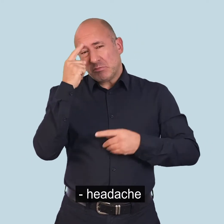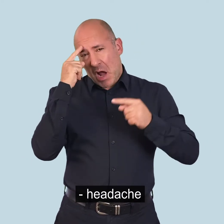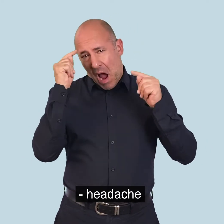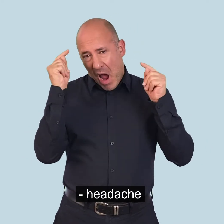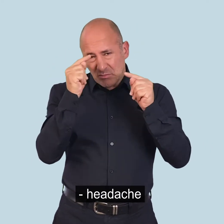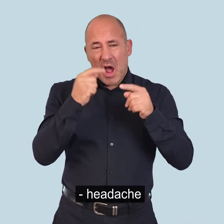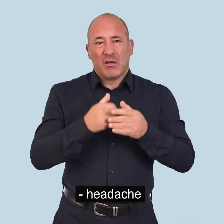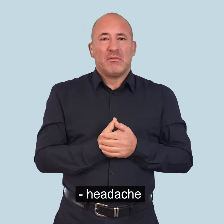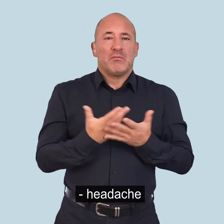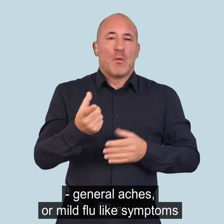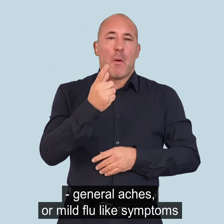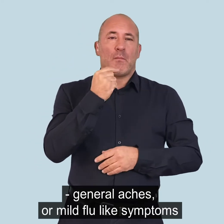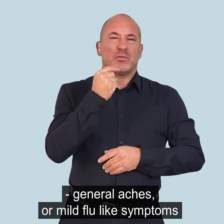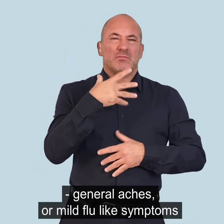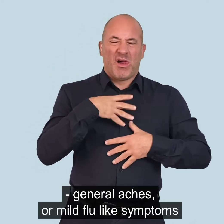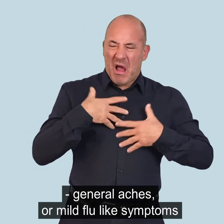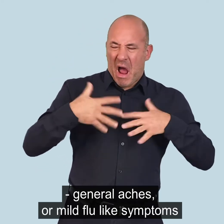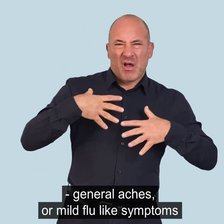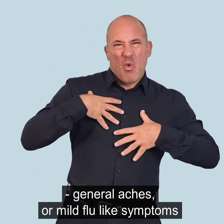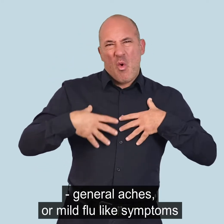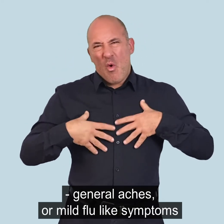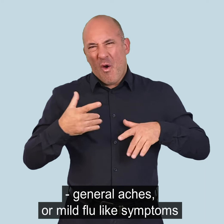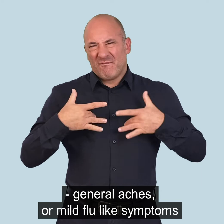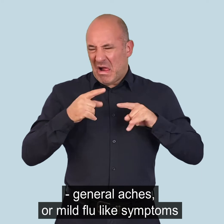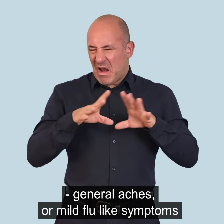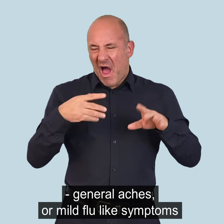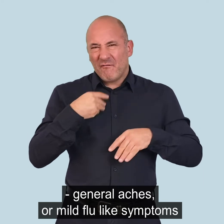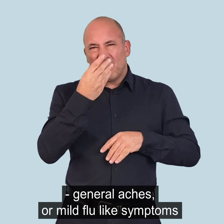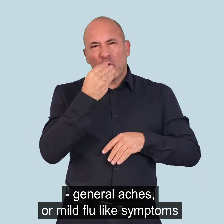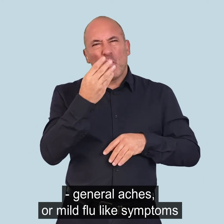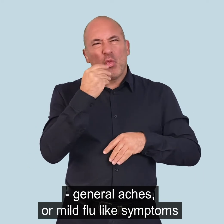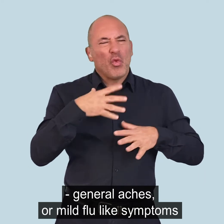headache, general aches or mild flu-like symptoms.